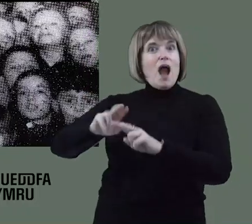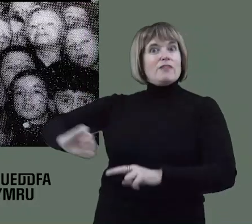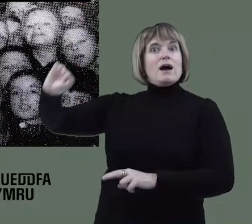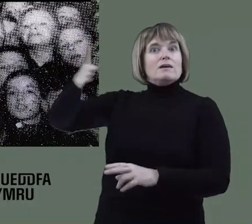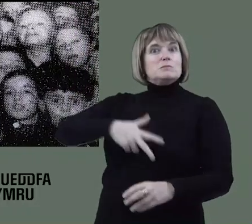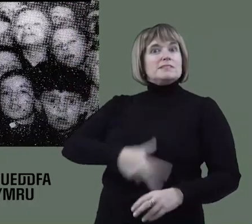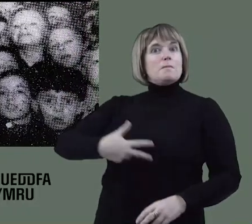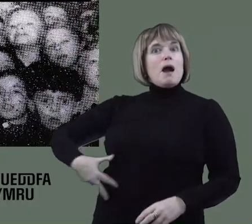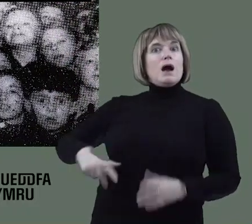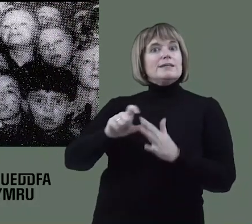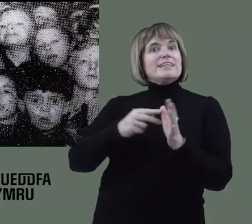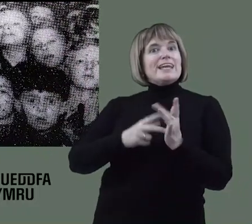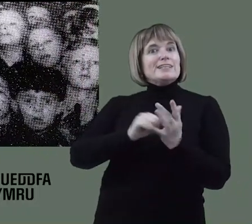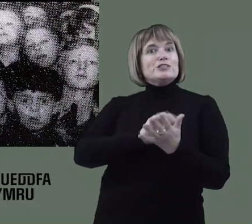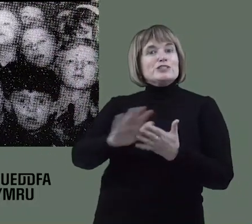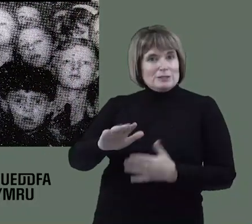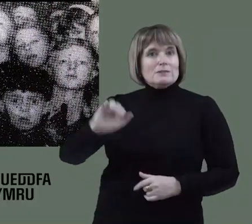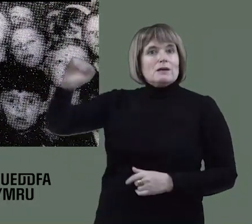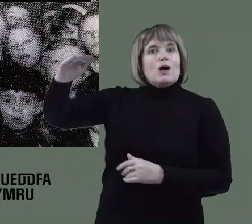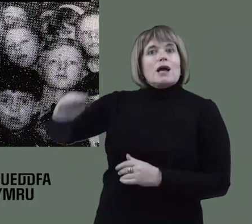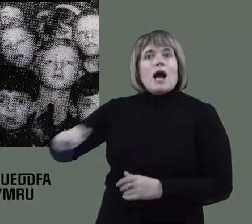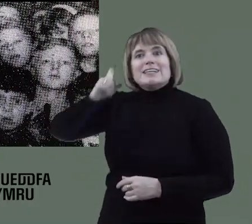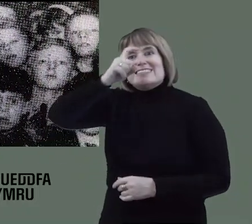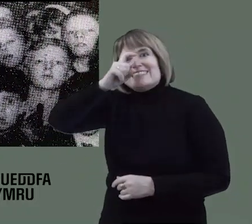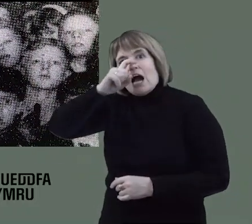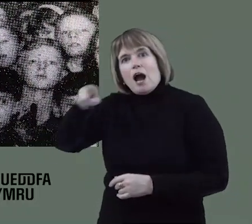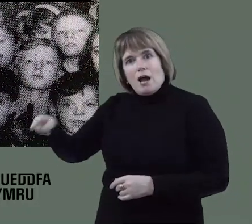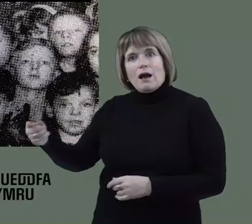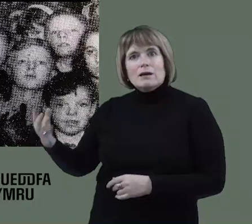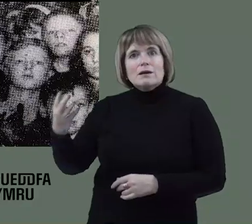Danish. The younger sister went to someone in